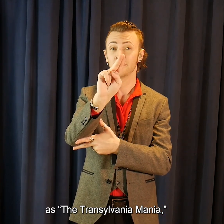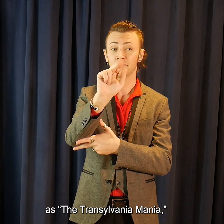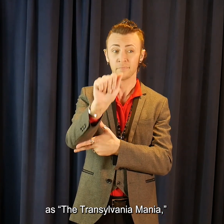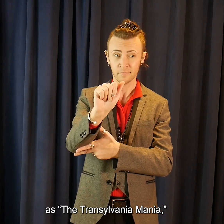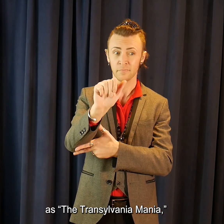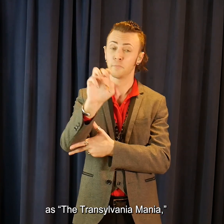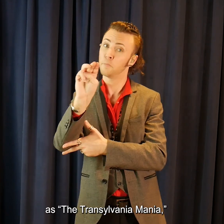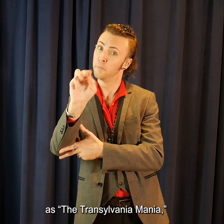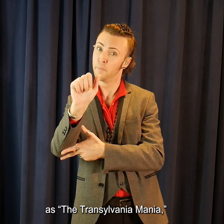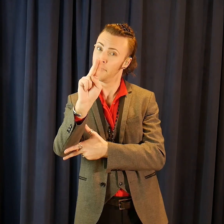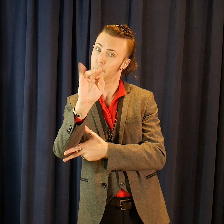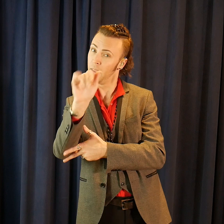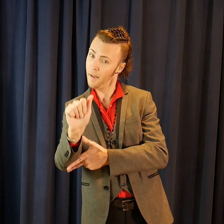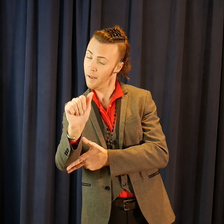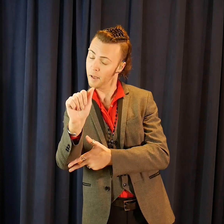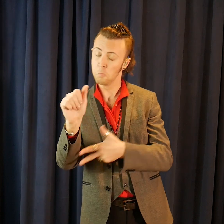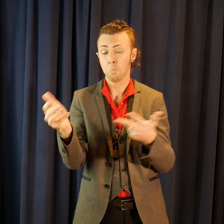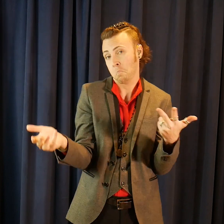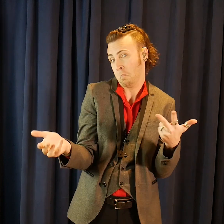Transylvania Mania,